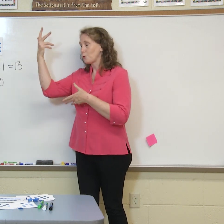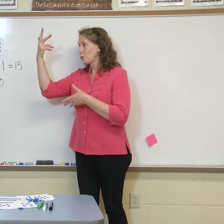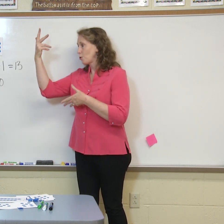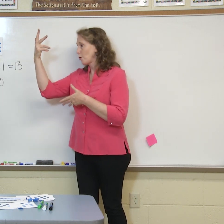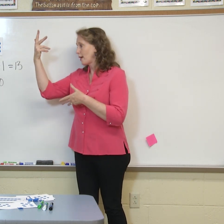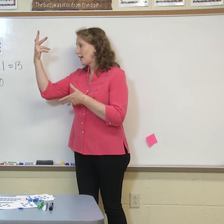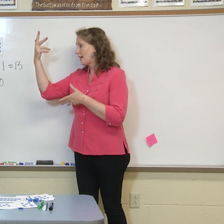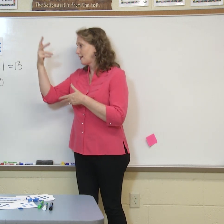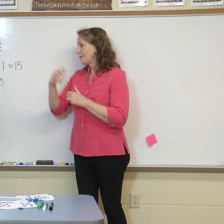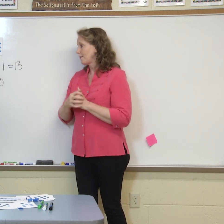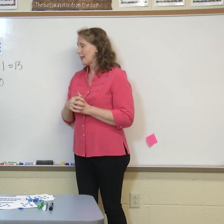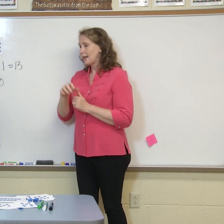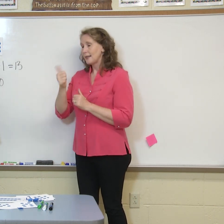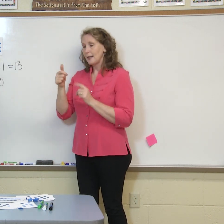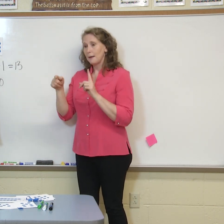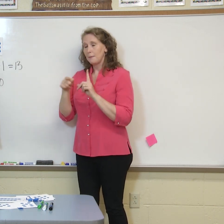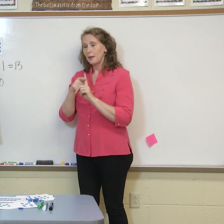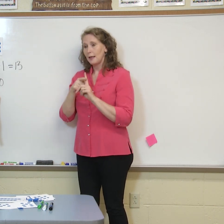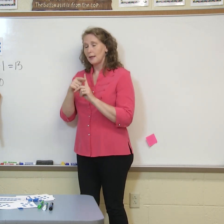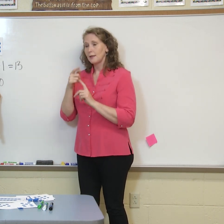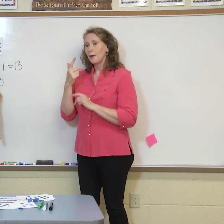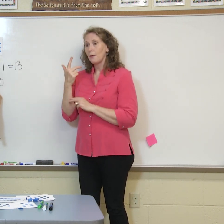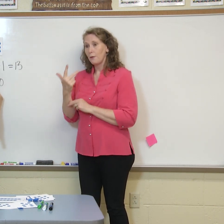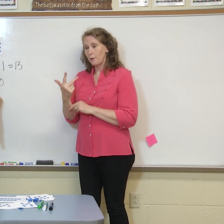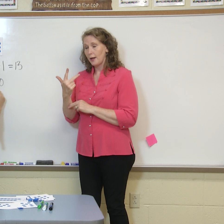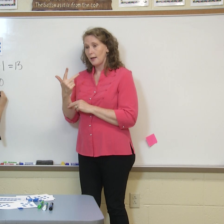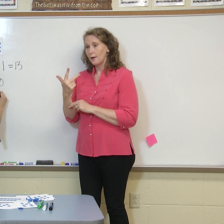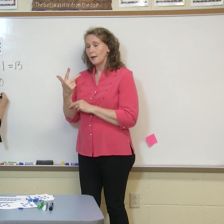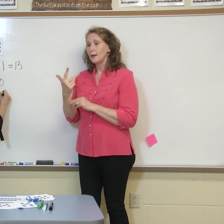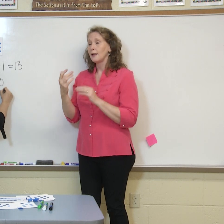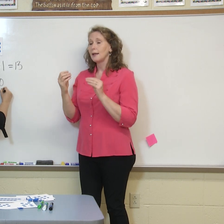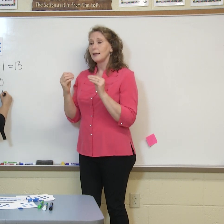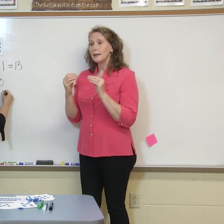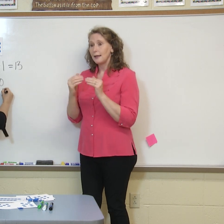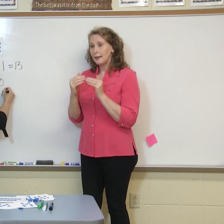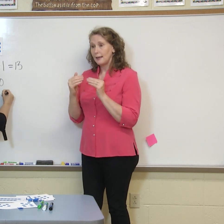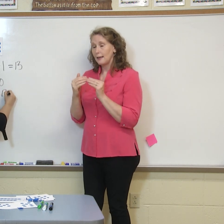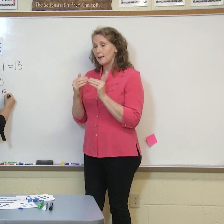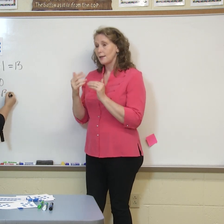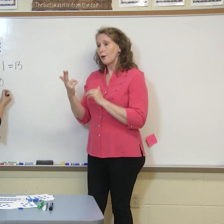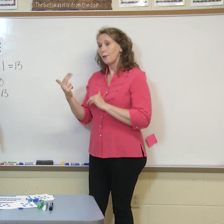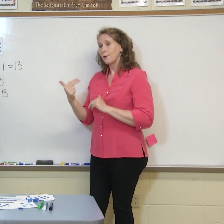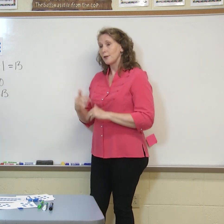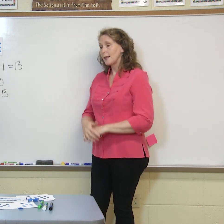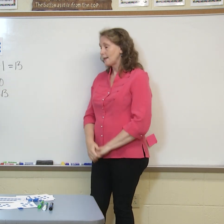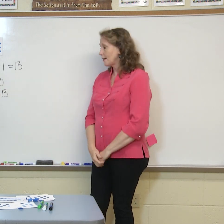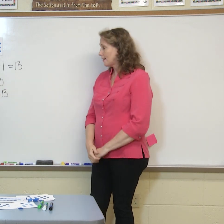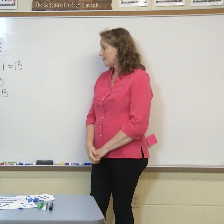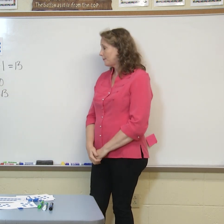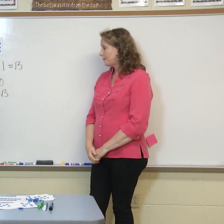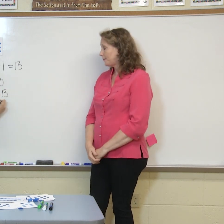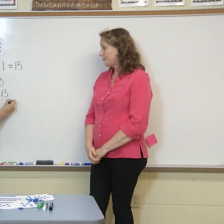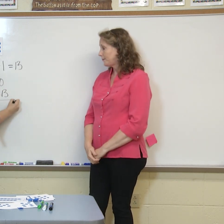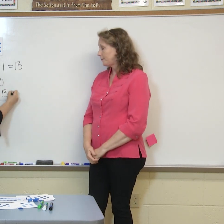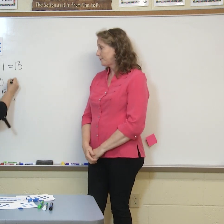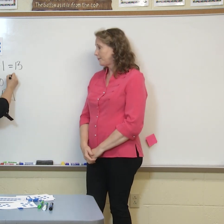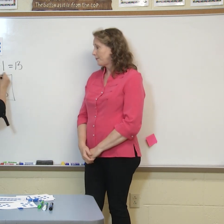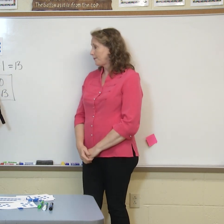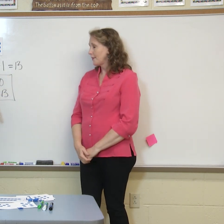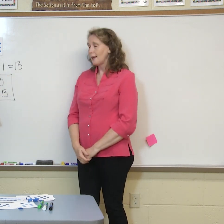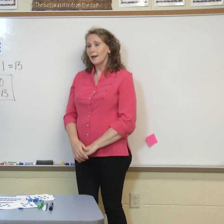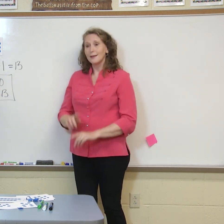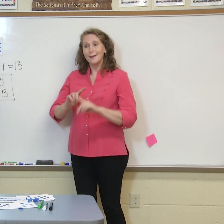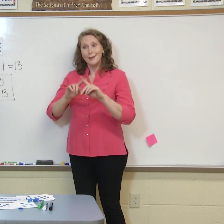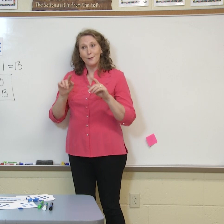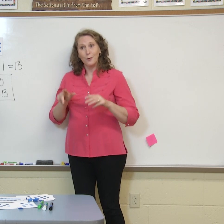to think about. So 10 and 3 more are 13. There's